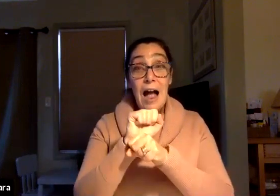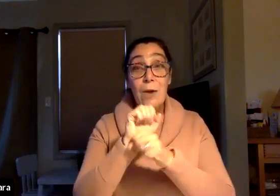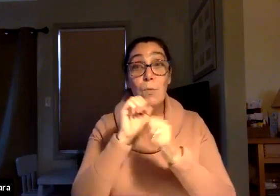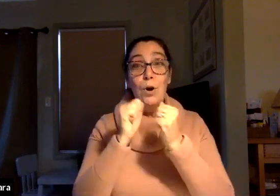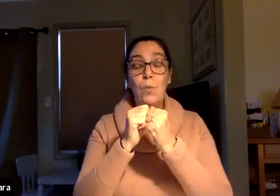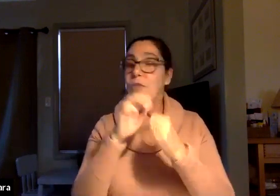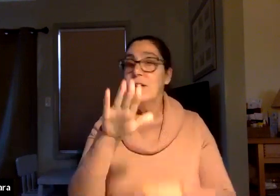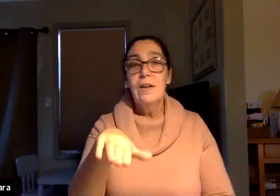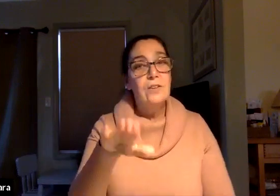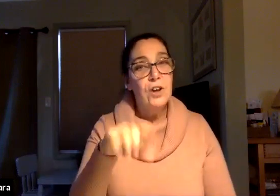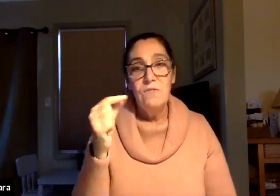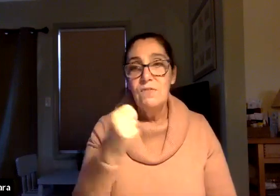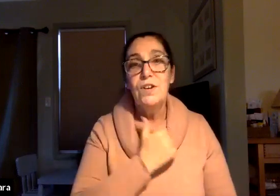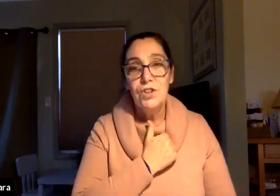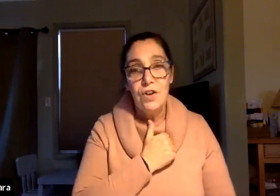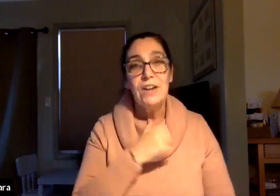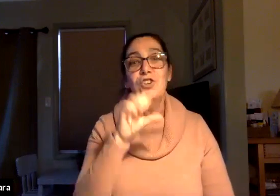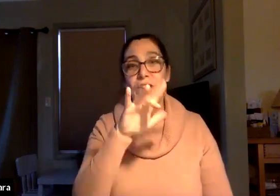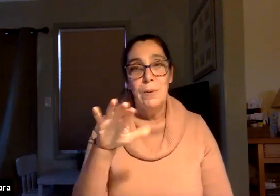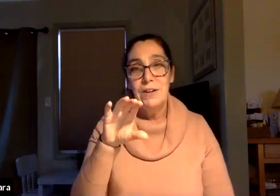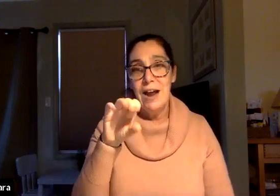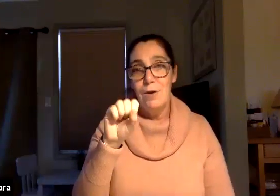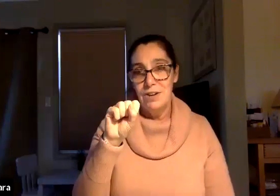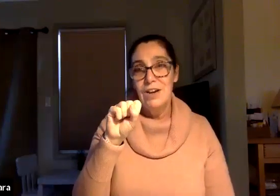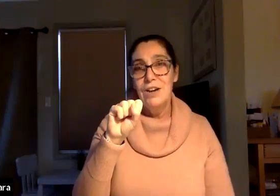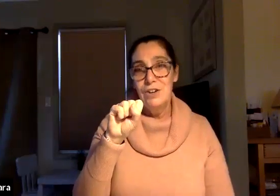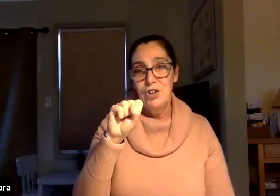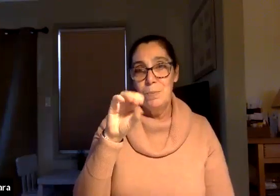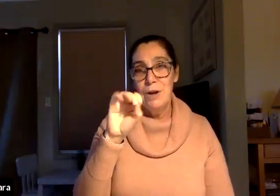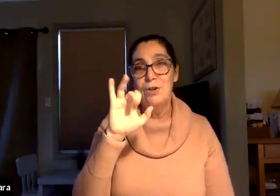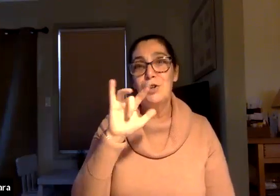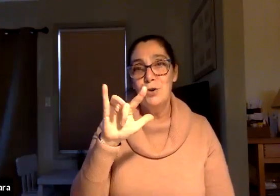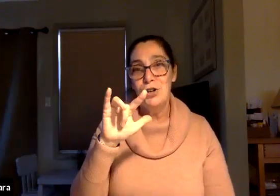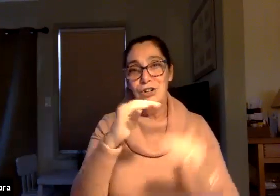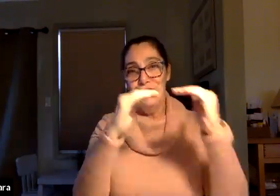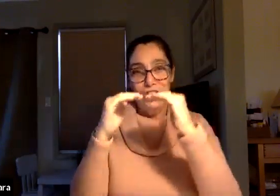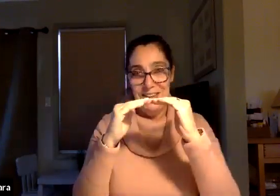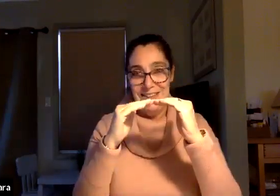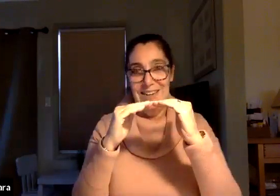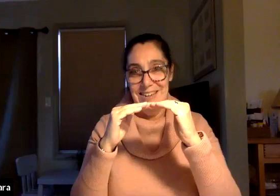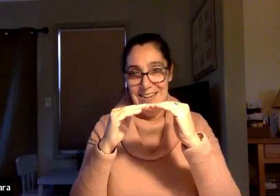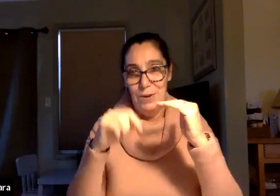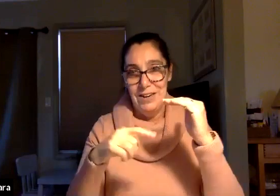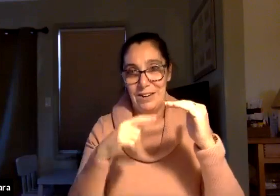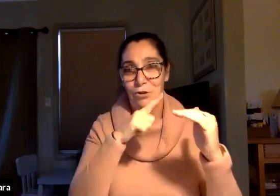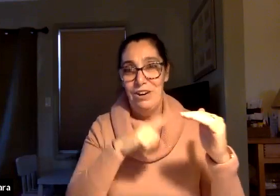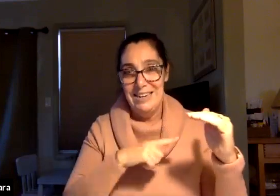I work with Genevieve. Sorry, she spelled it out. She spelled social justice is what Laureen